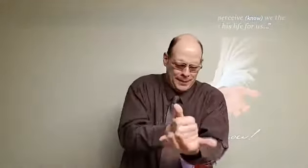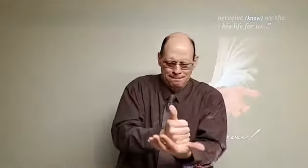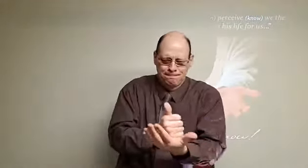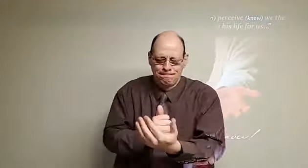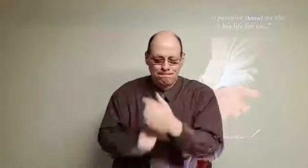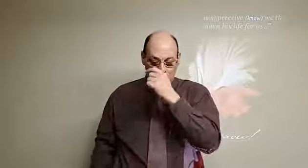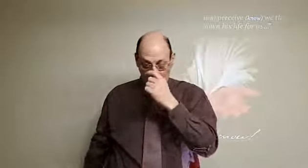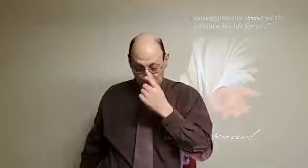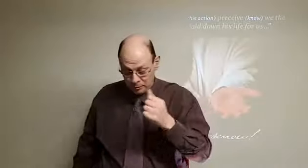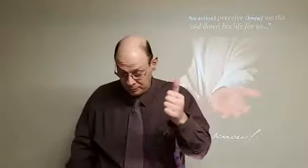name Amen